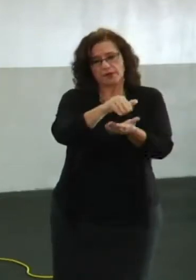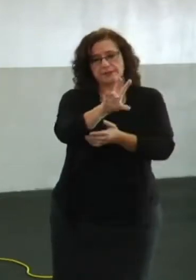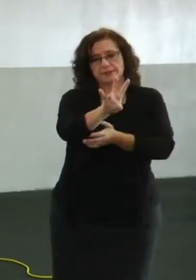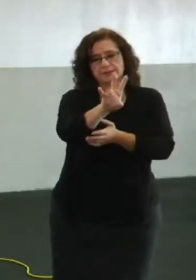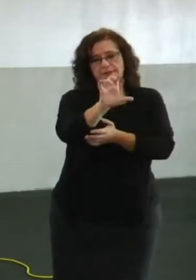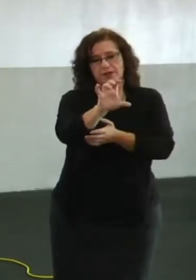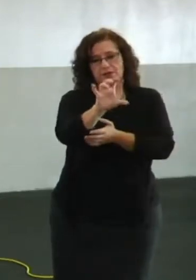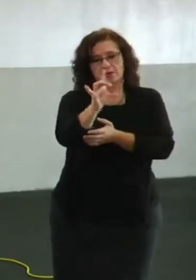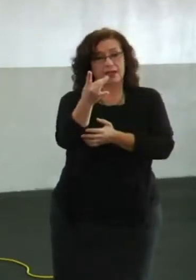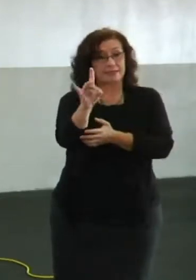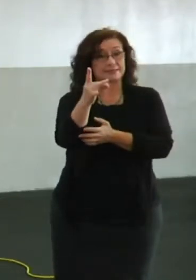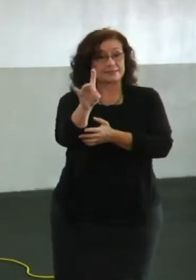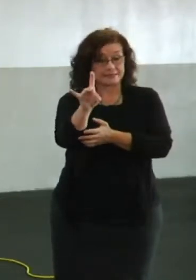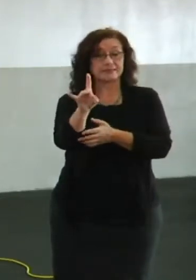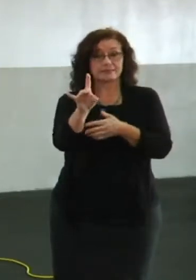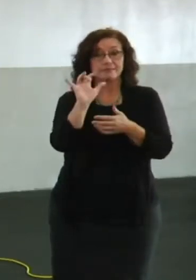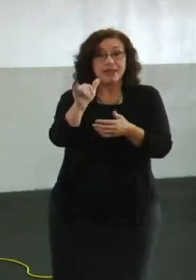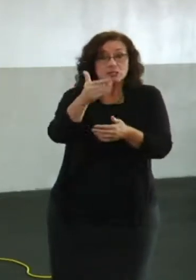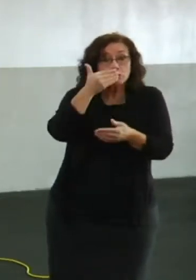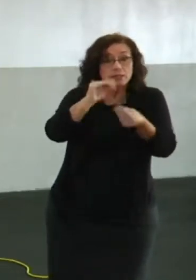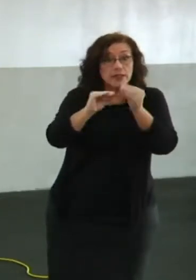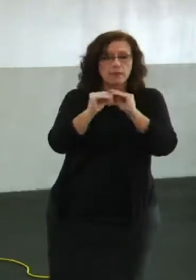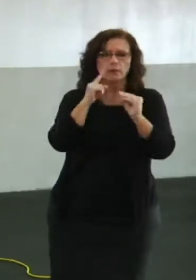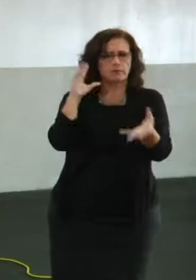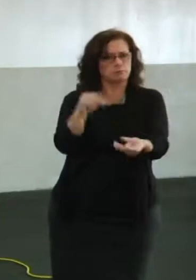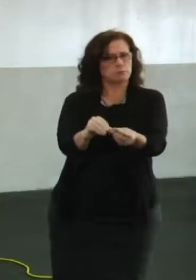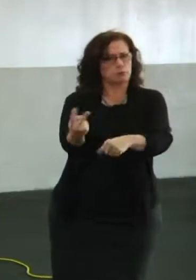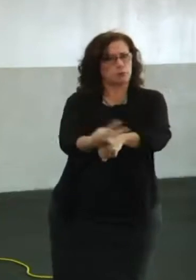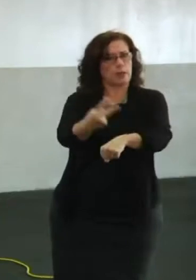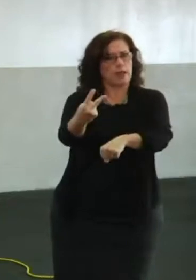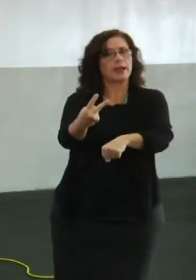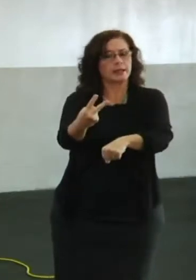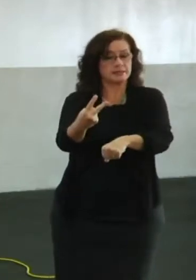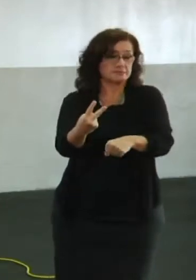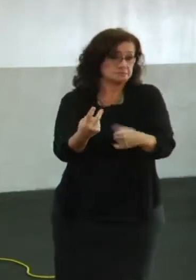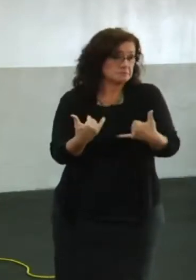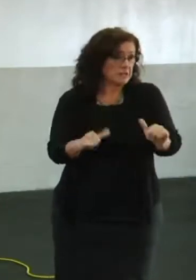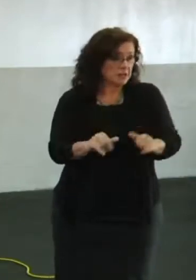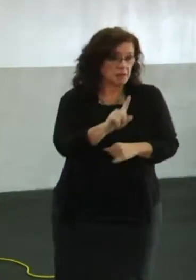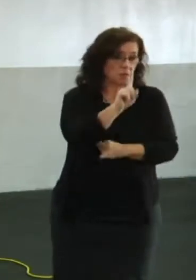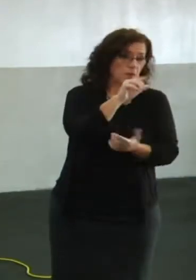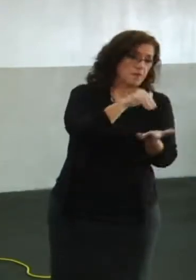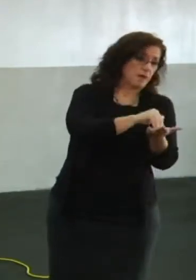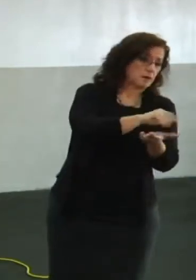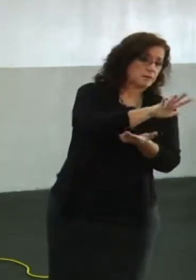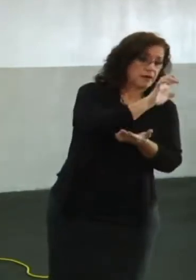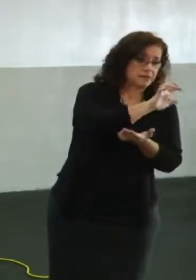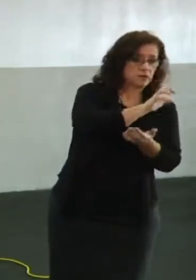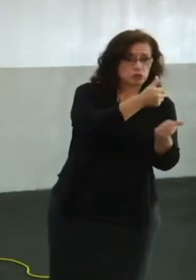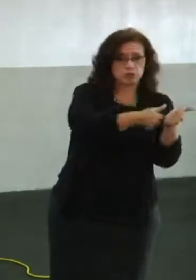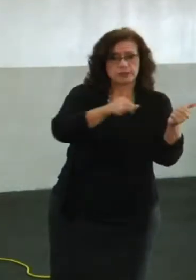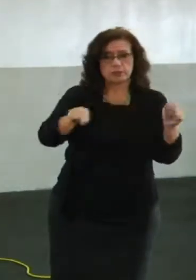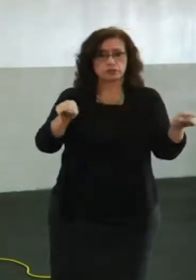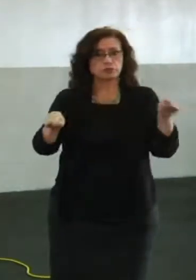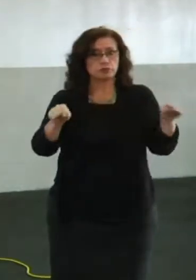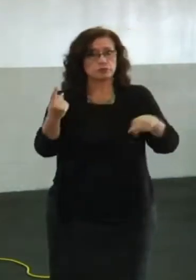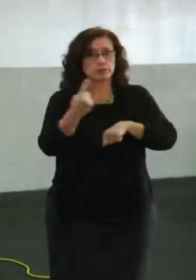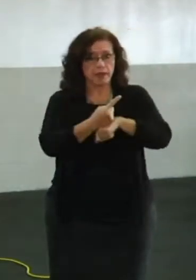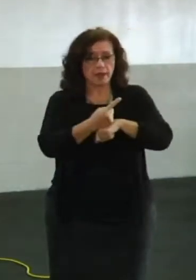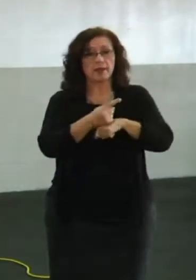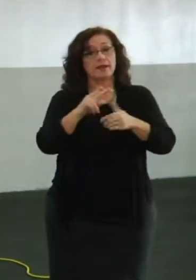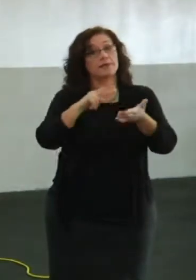3,718. So a very good number, even though it's over 2 days. Nevertheless, it's a very good number, and we expect that daily